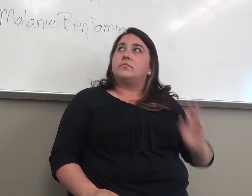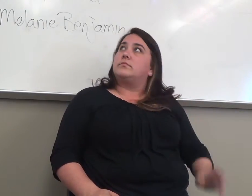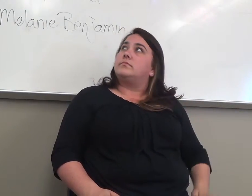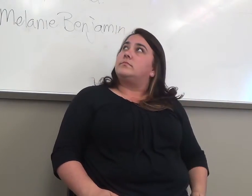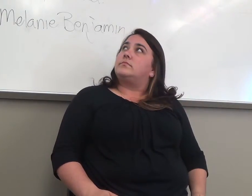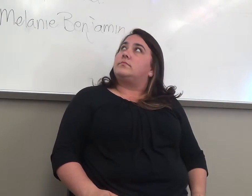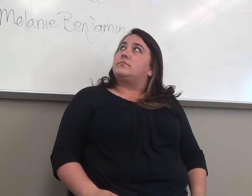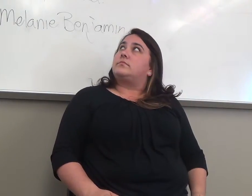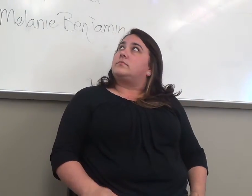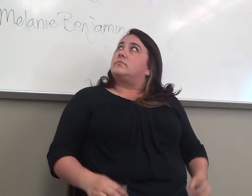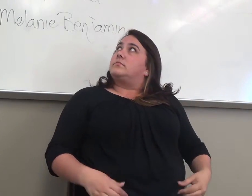Anybody?